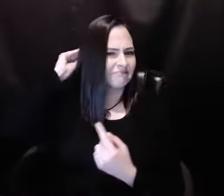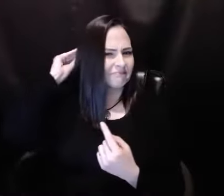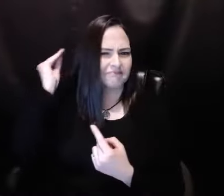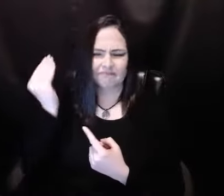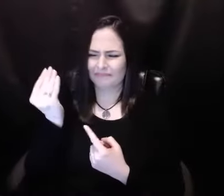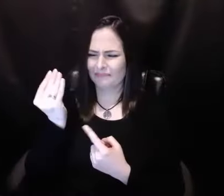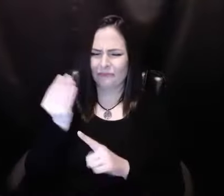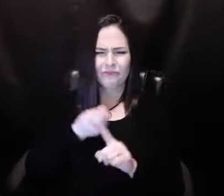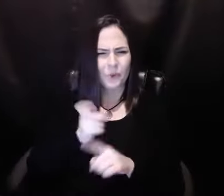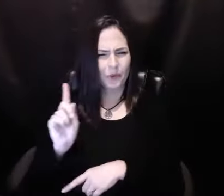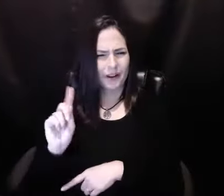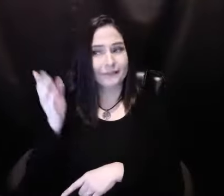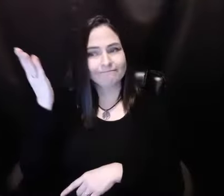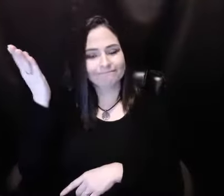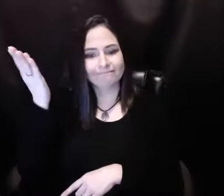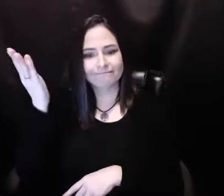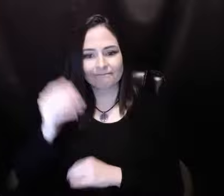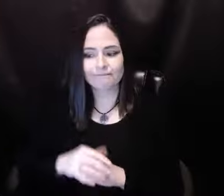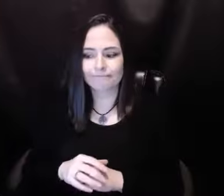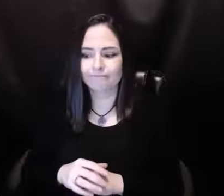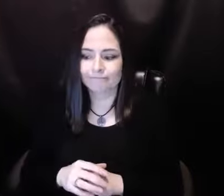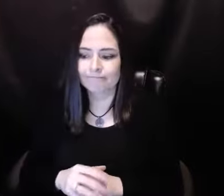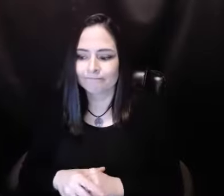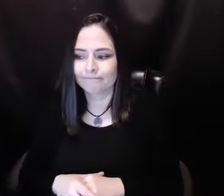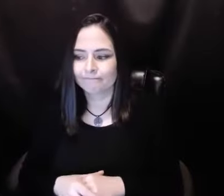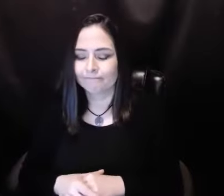her. Where did that come from?